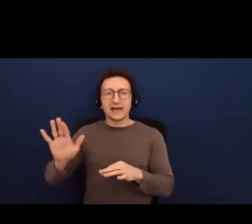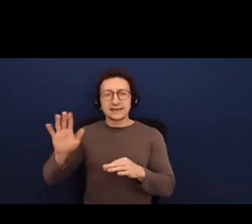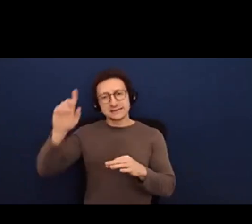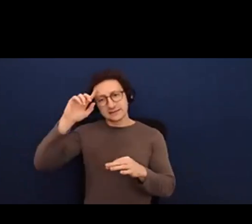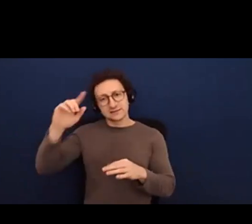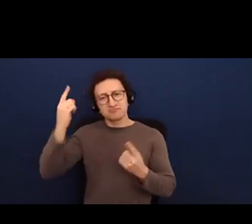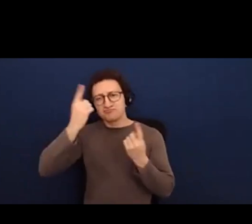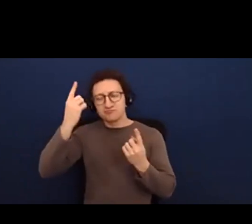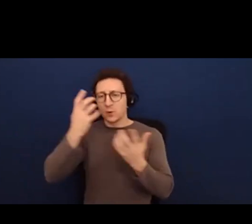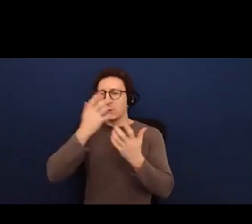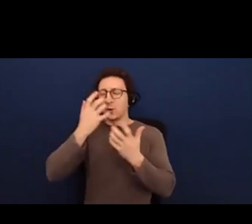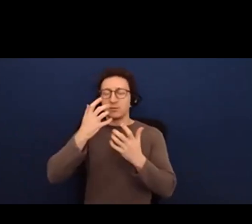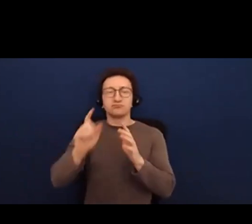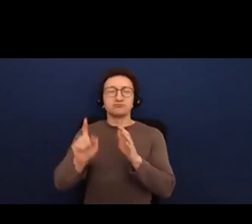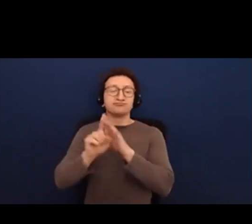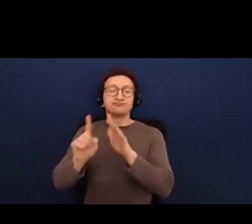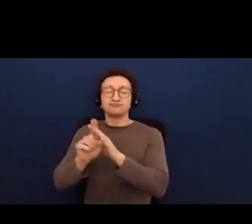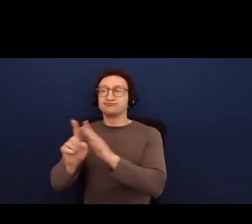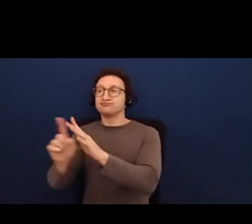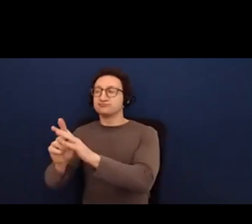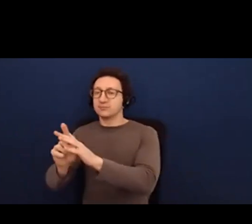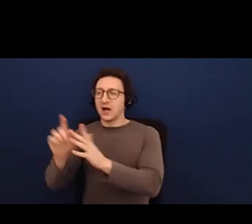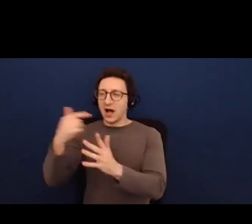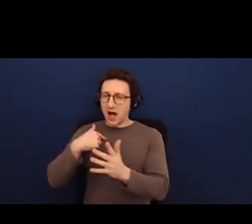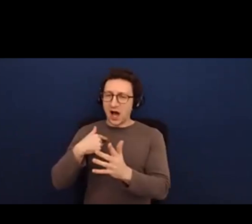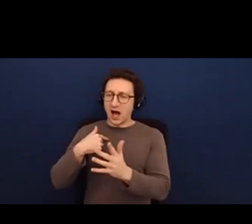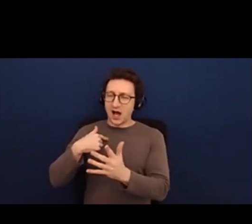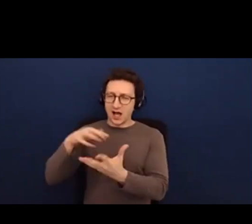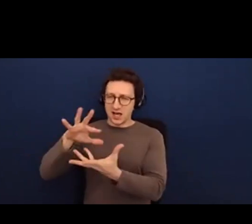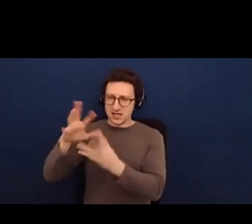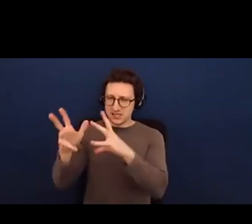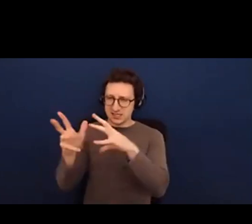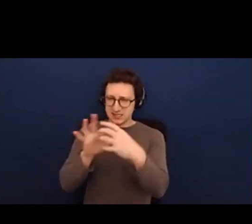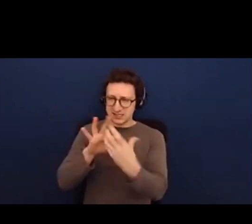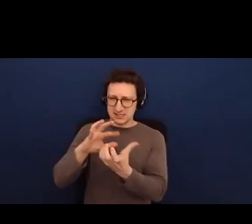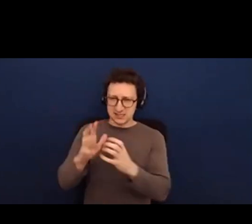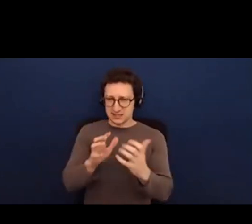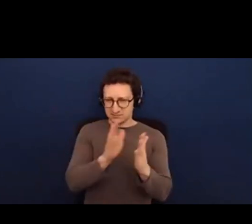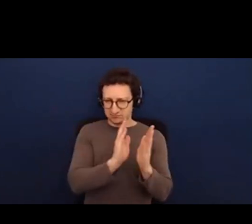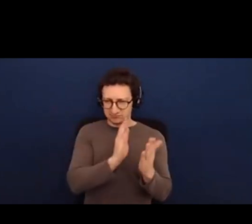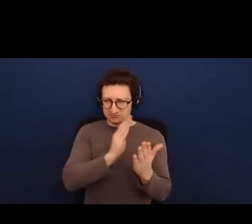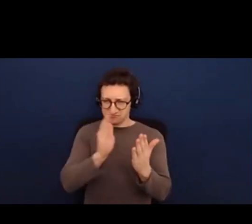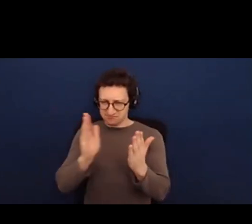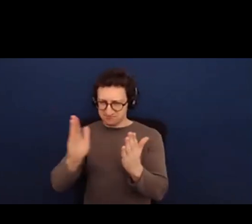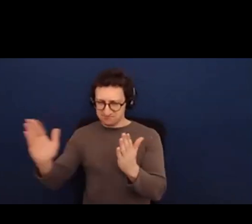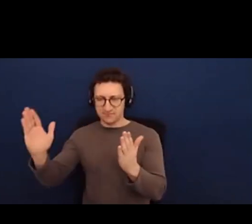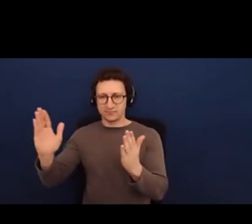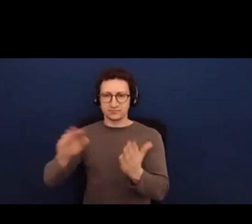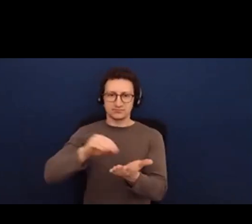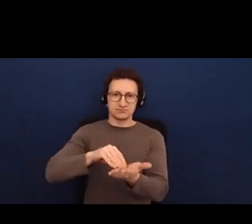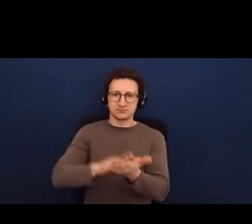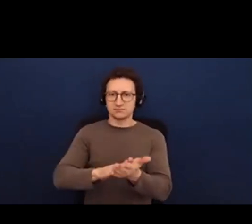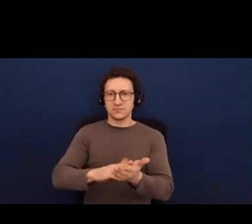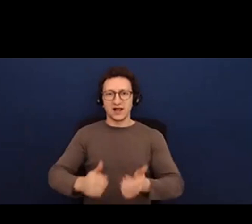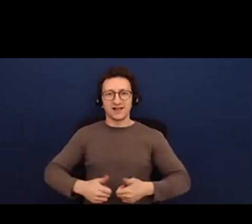Kaplan and make it into, in a sense, a permanent thought. It enshrines it in the written word. And